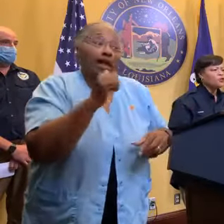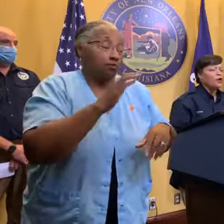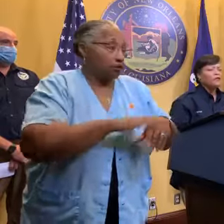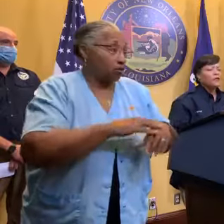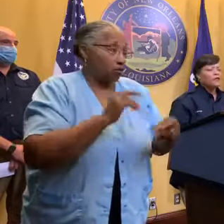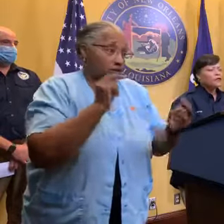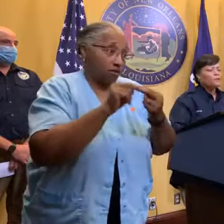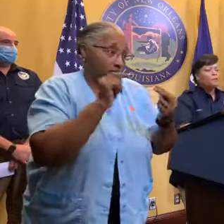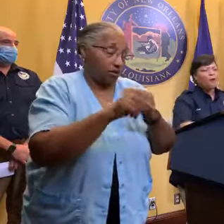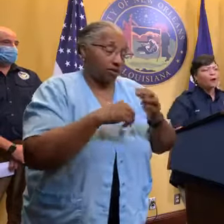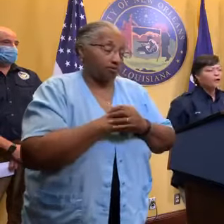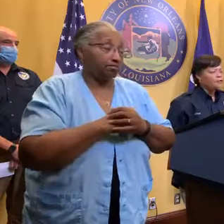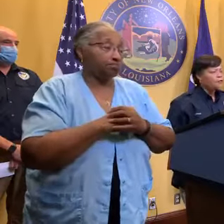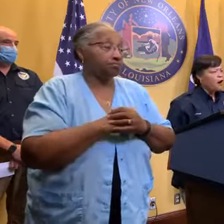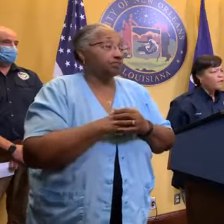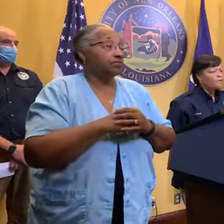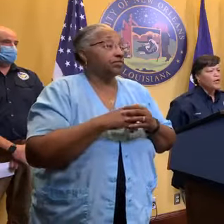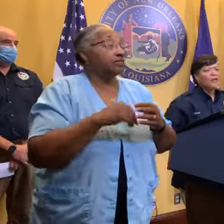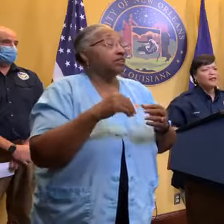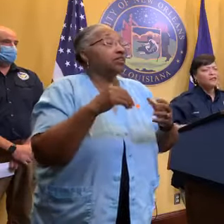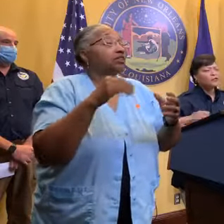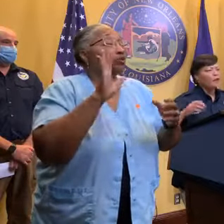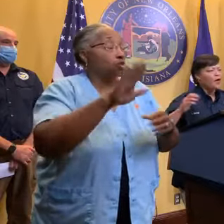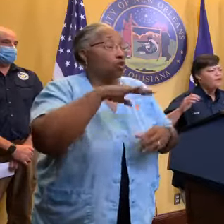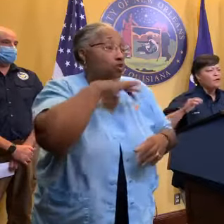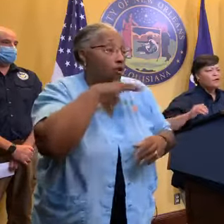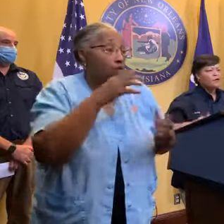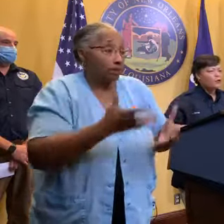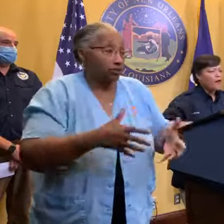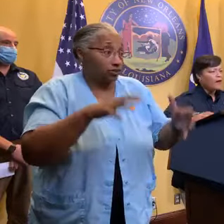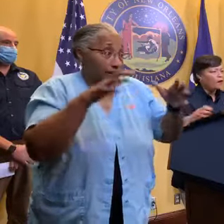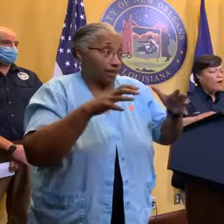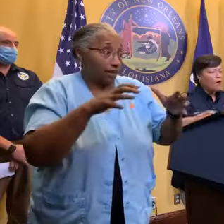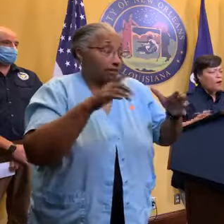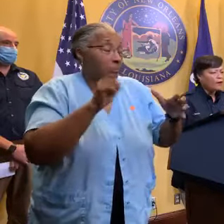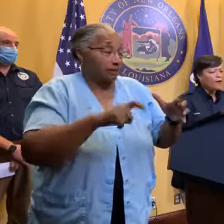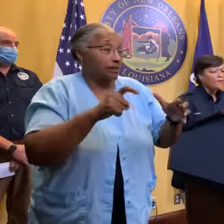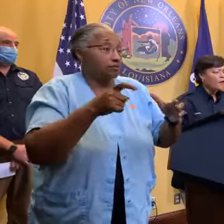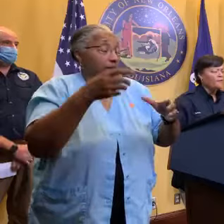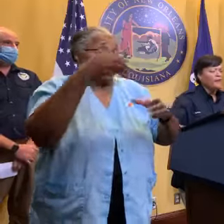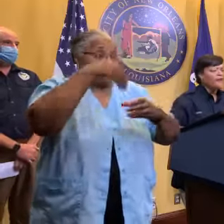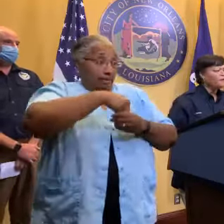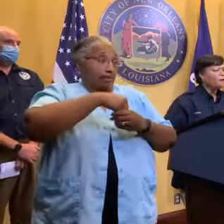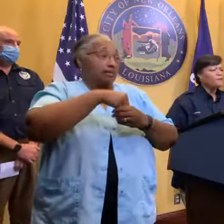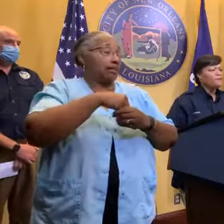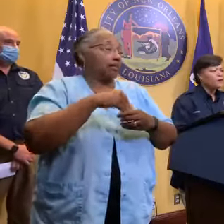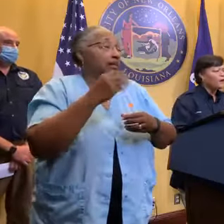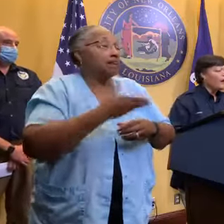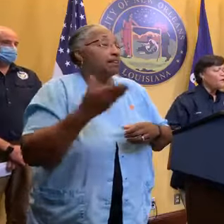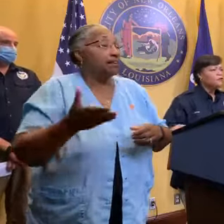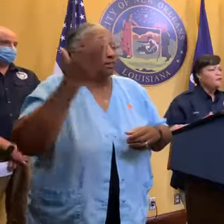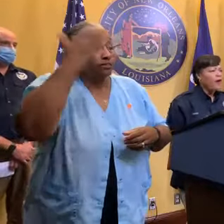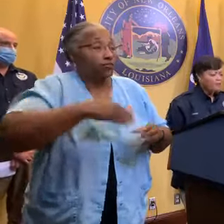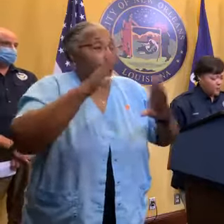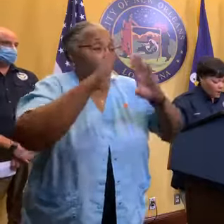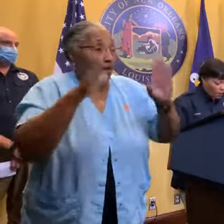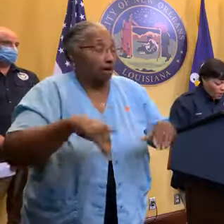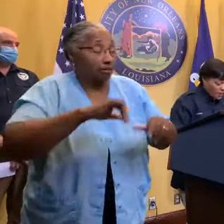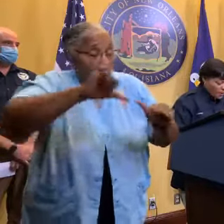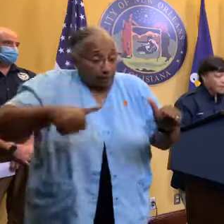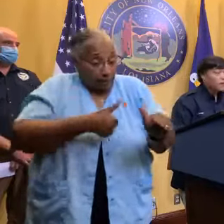that you have, brought in your garbage cans, that you have, gotten all in things on the front of your house, the back